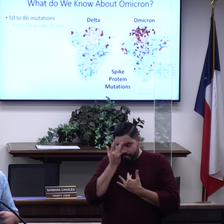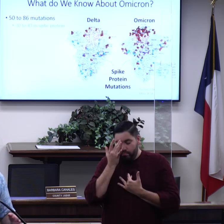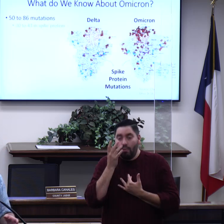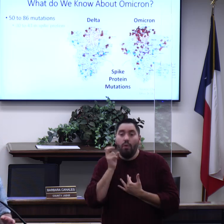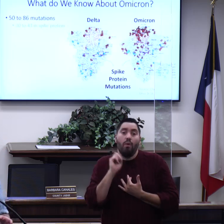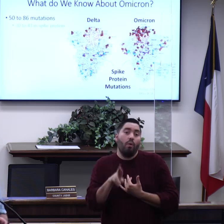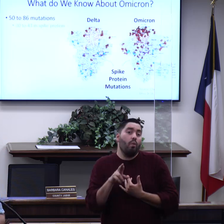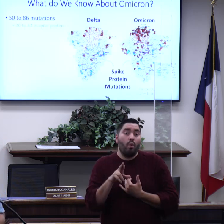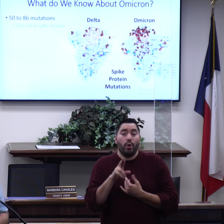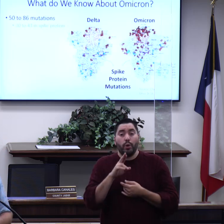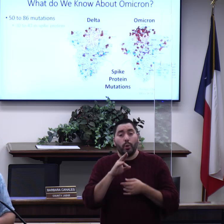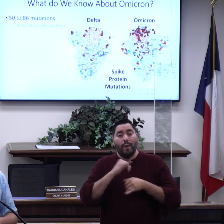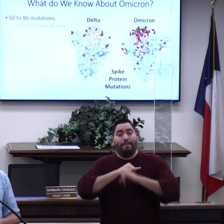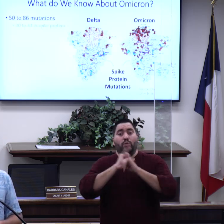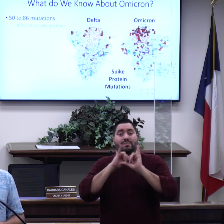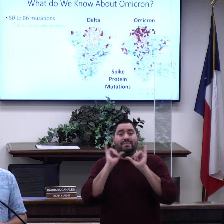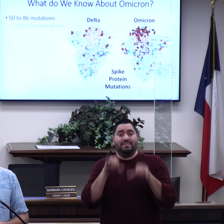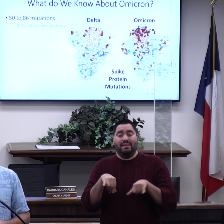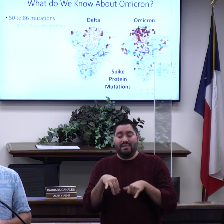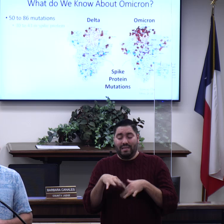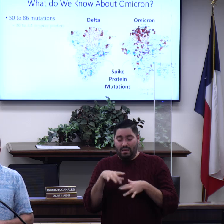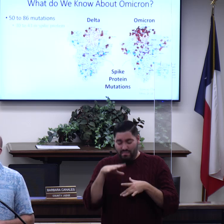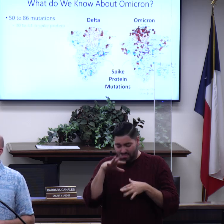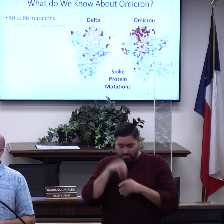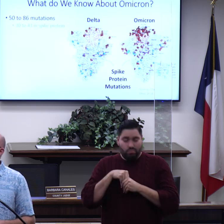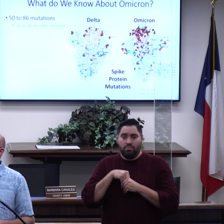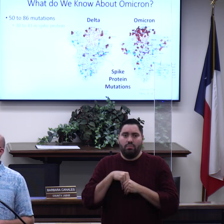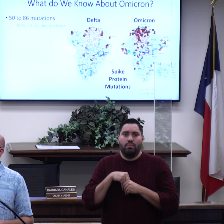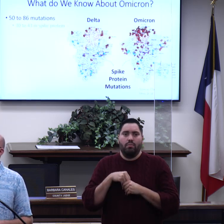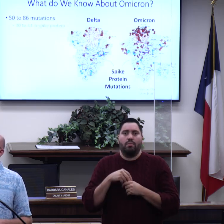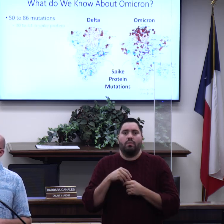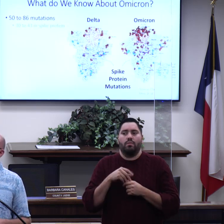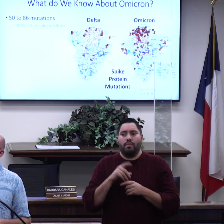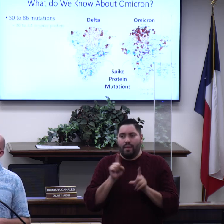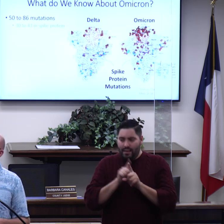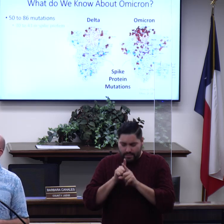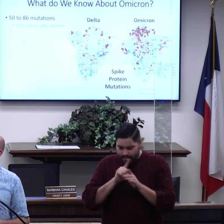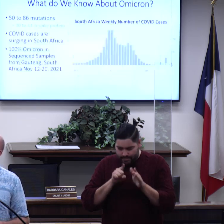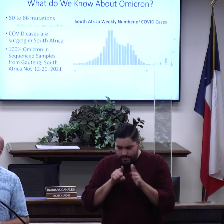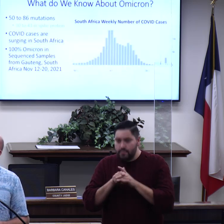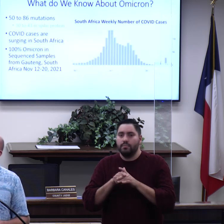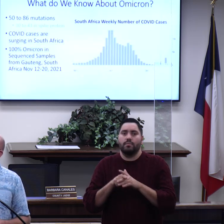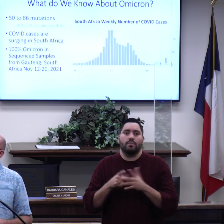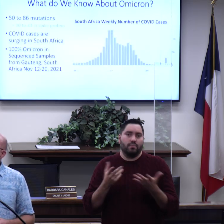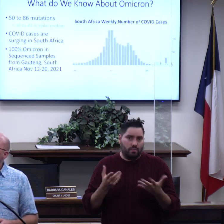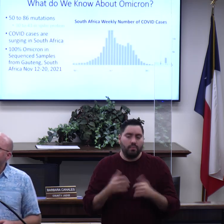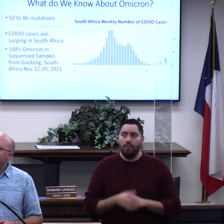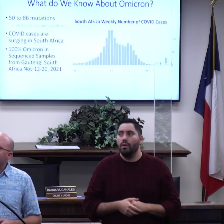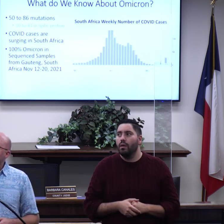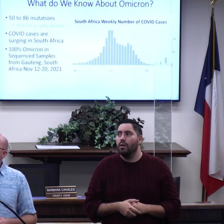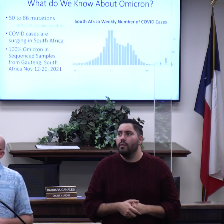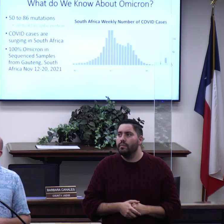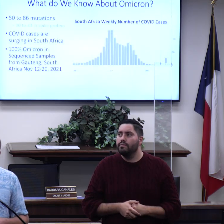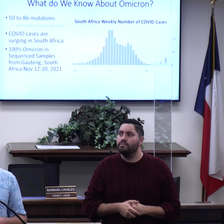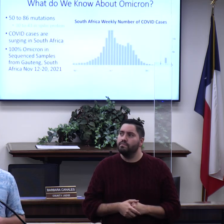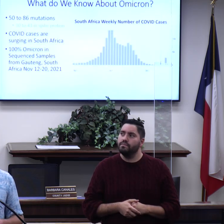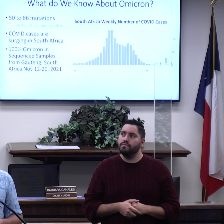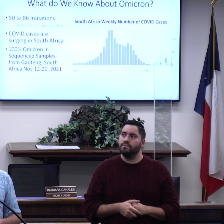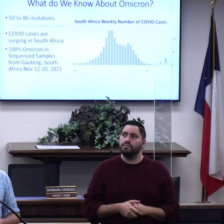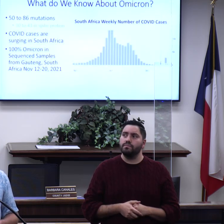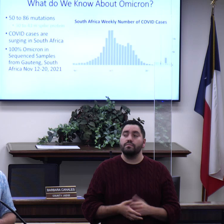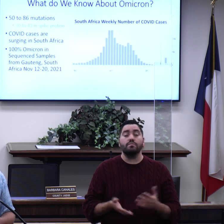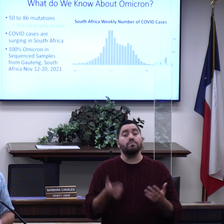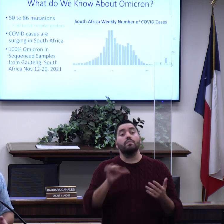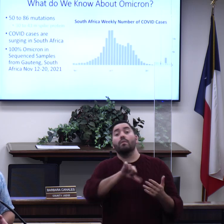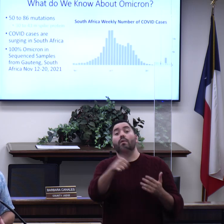ability of your immune system to identify it as an invader. Next. All right, what else do we